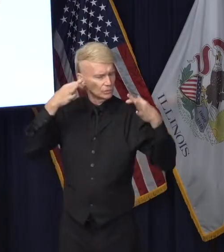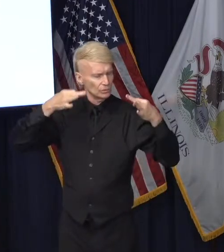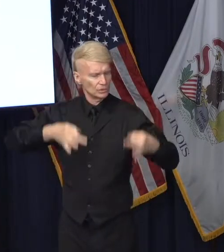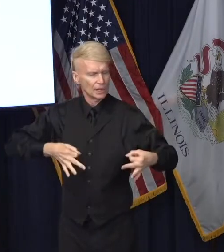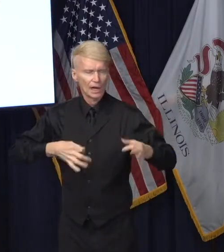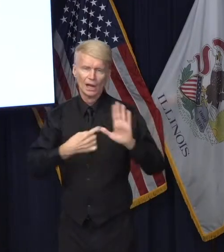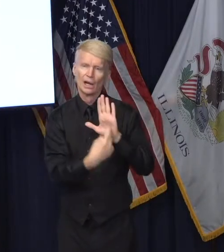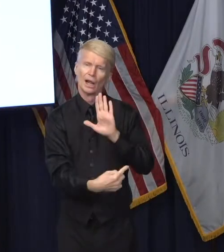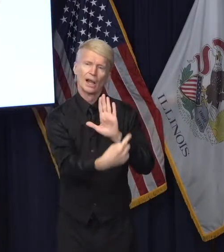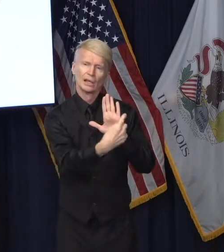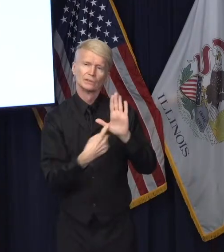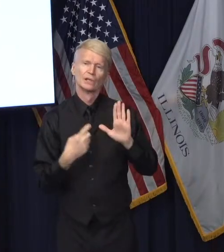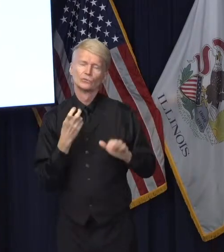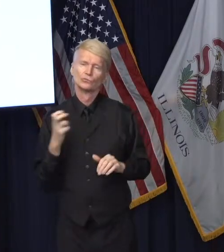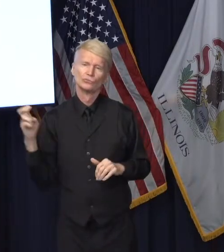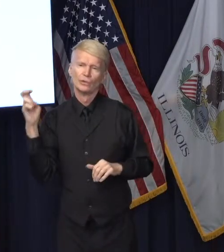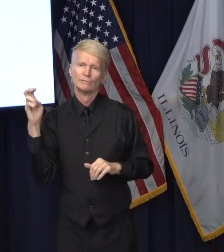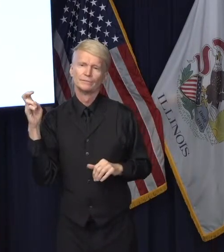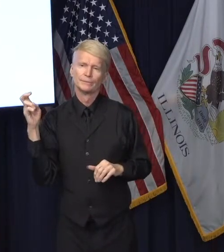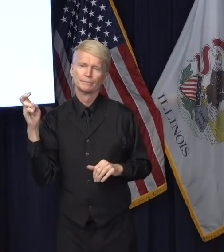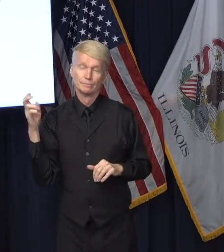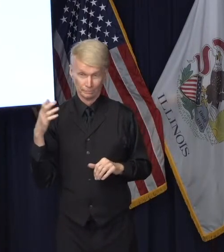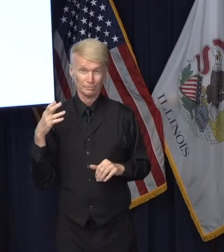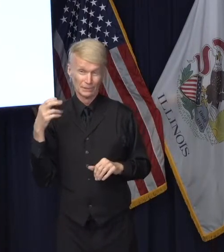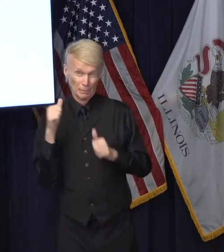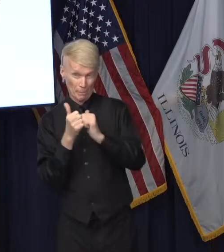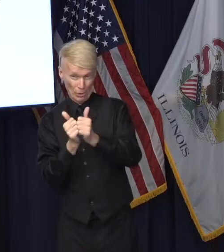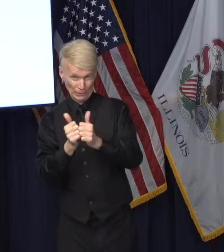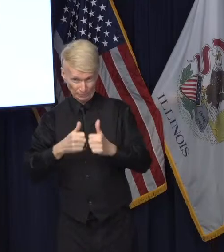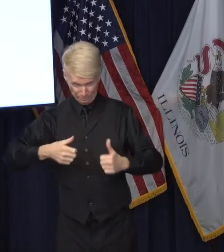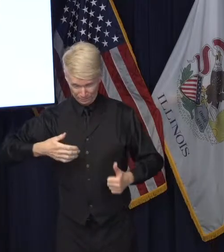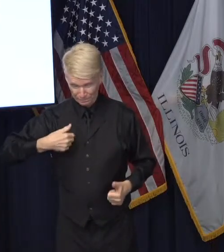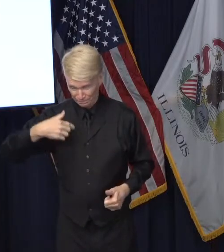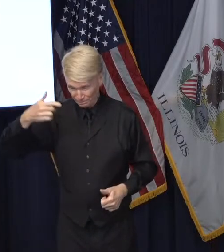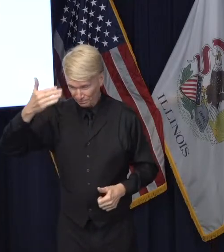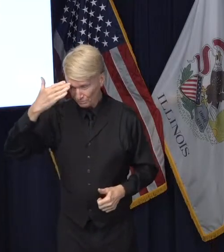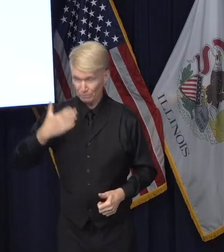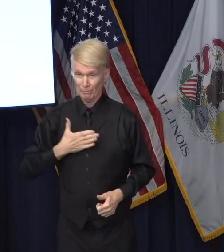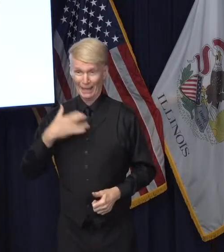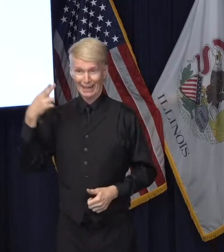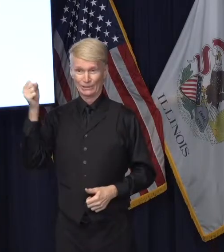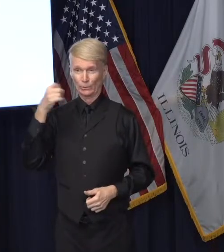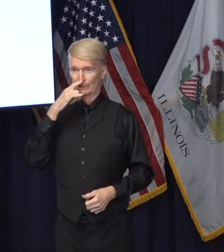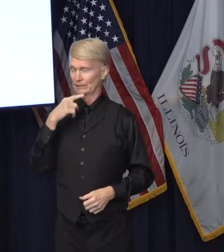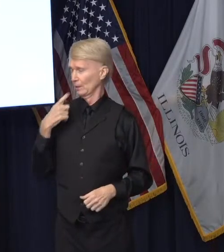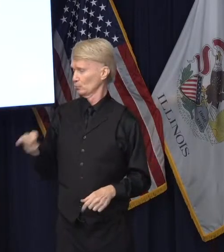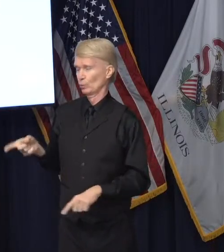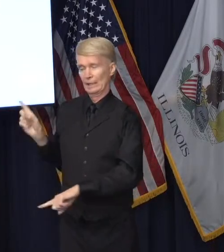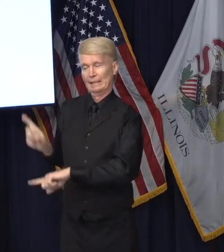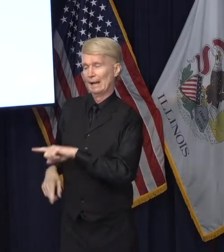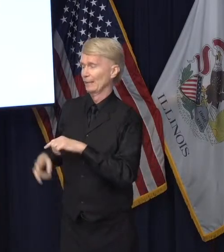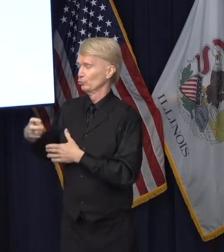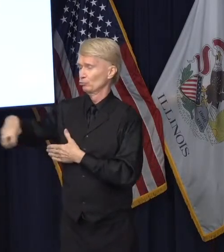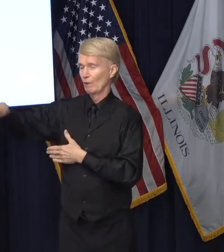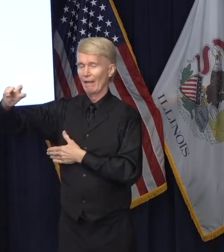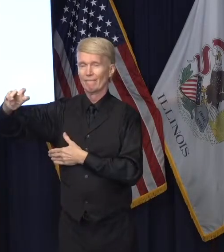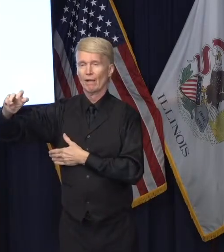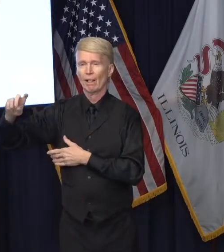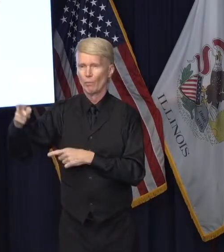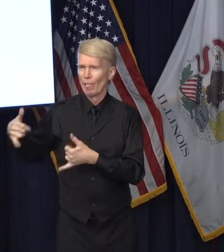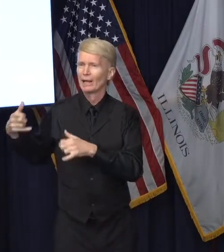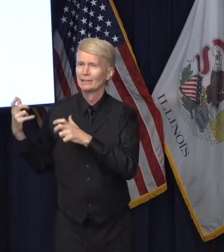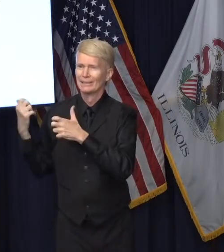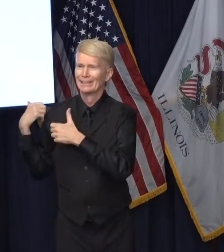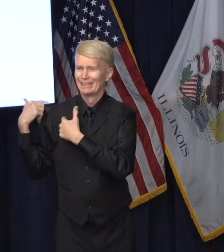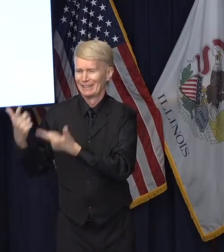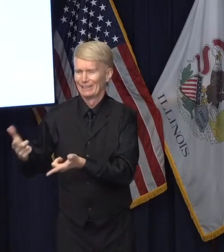travel sports? I mean, 'cause I know I have high school kids too, and I gotta go home and tell them that they can't play travel sports since we've been playing since June. Yeah.